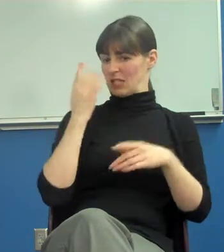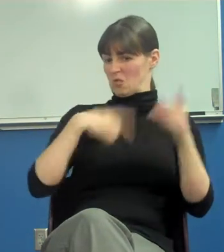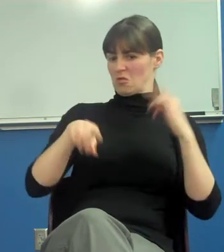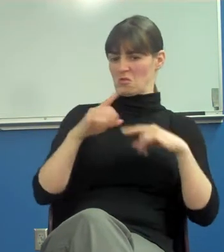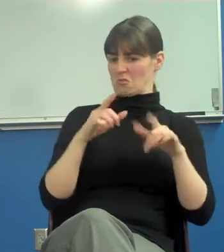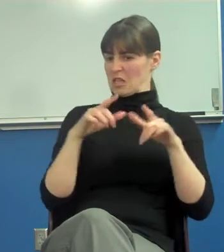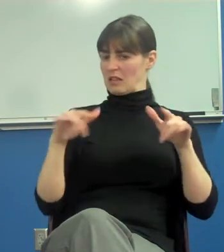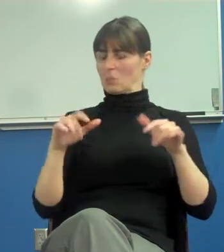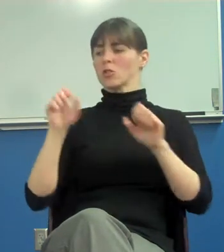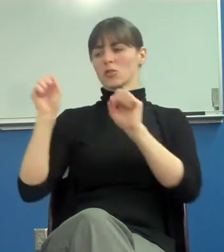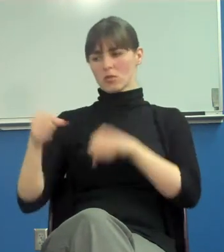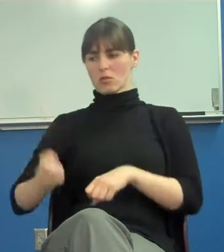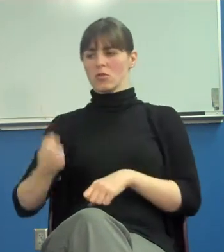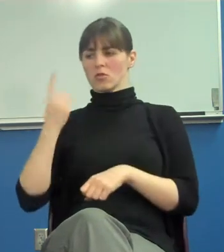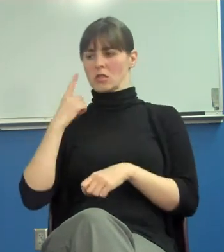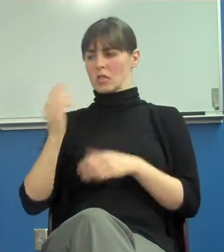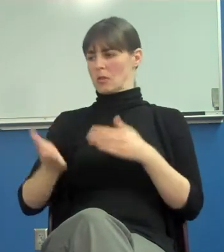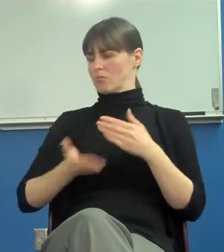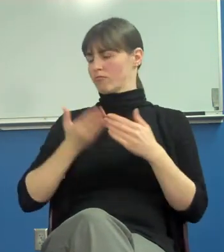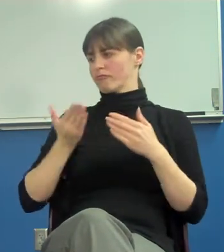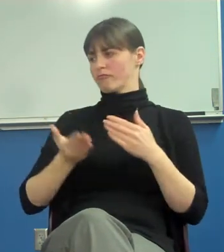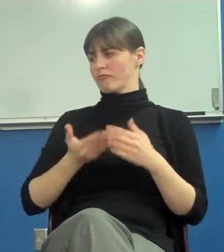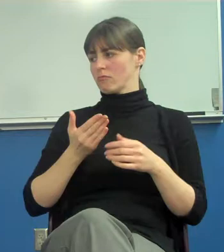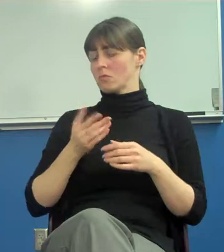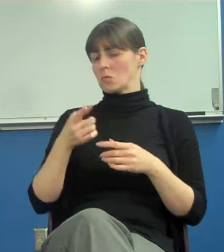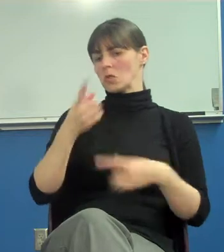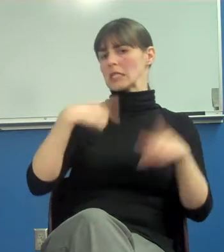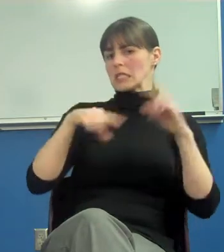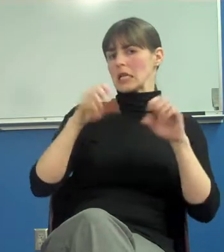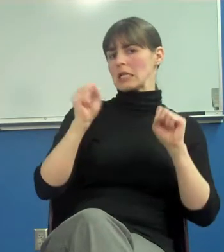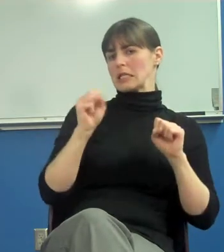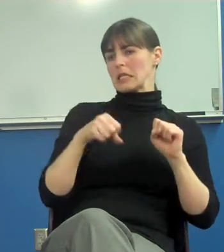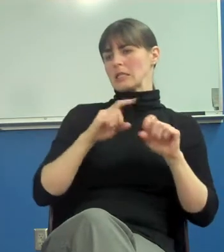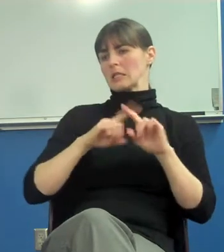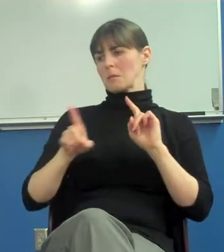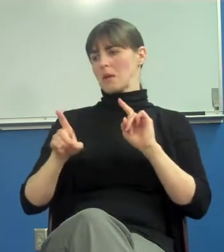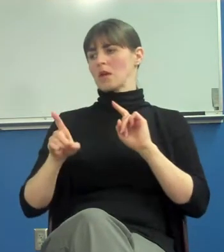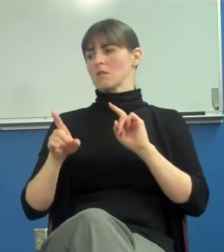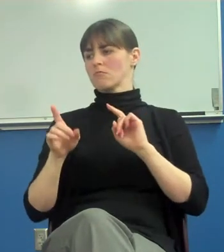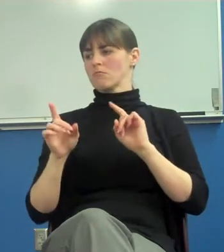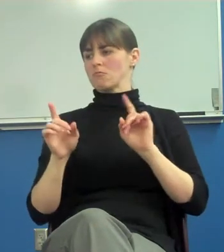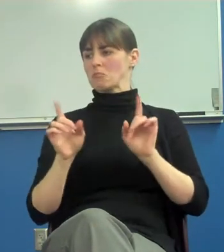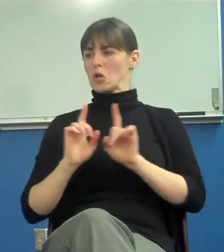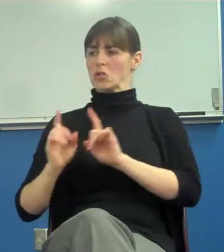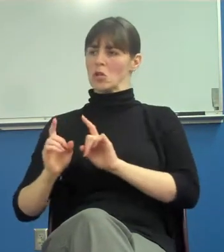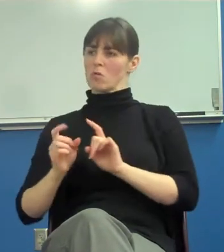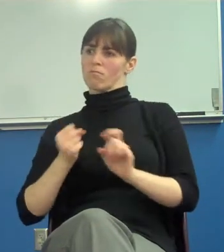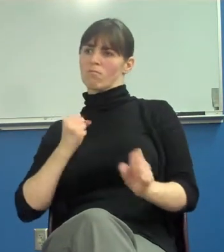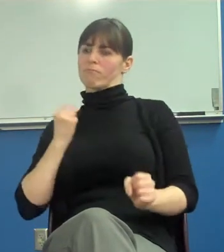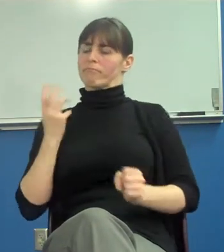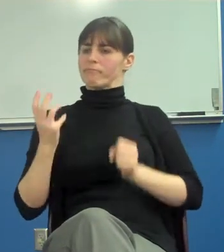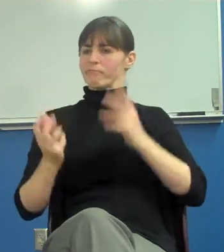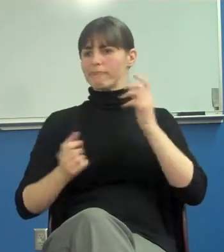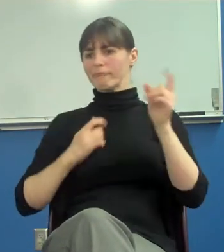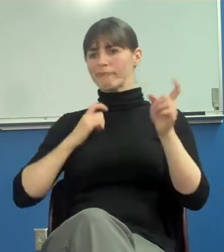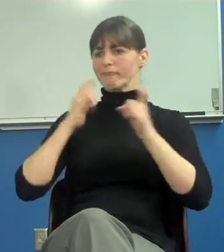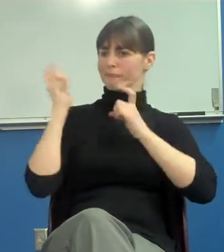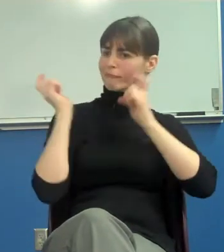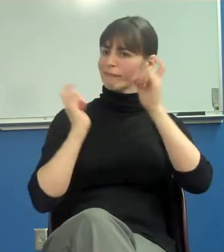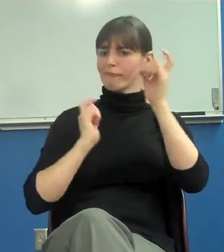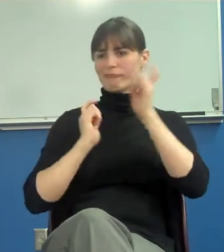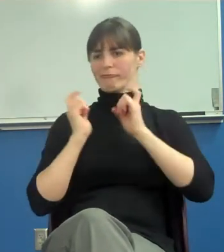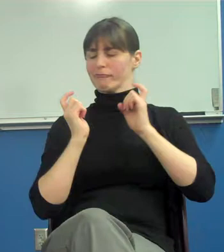was talking about. I mean, she did sign, but she was also, very expressive. I mean, she used a lot of gestures